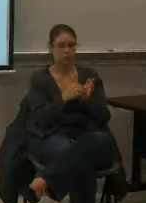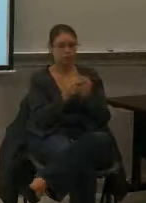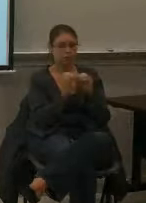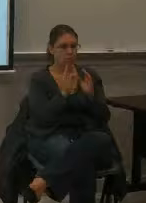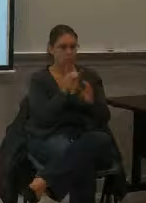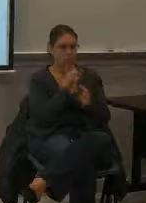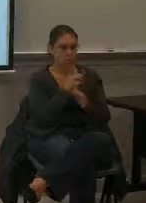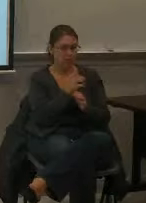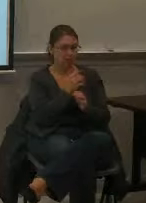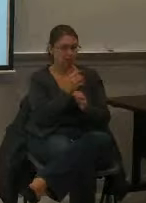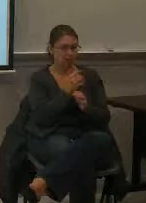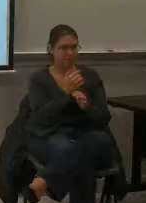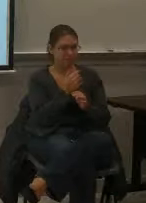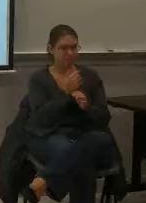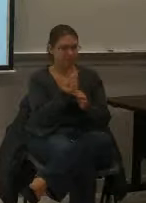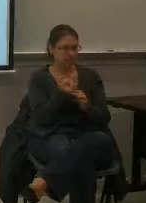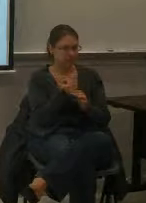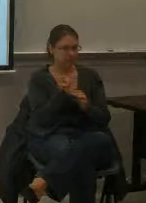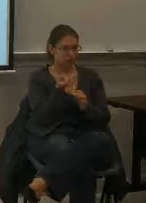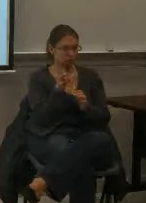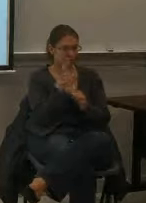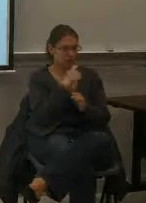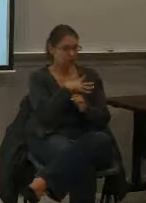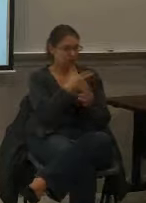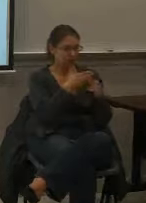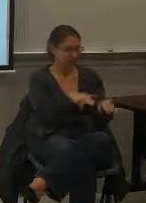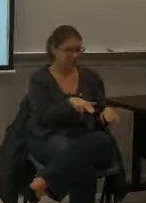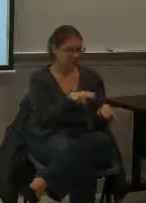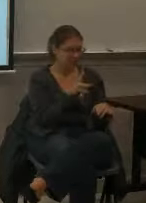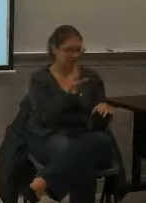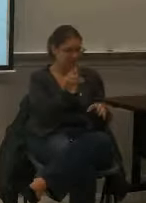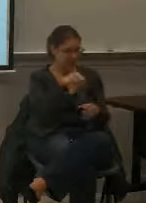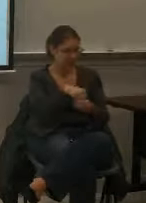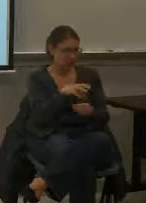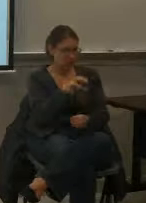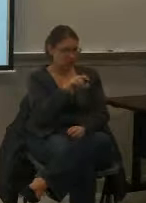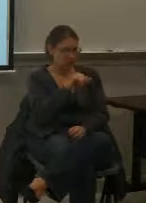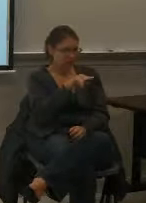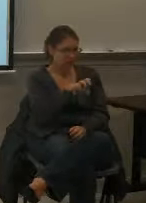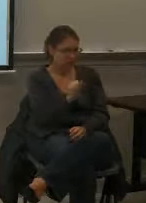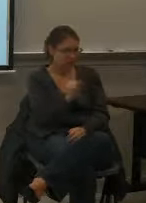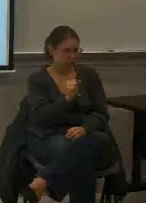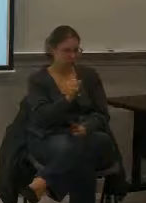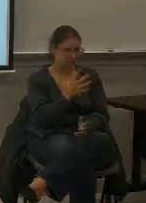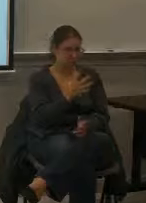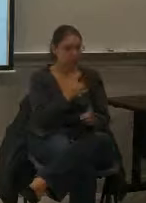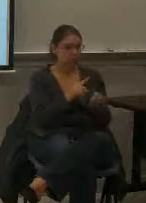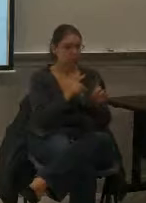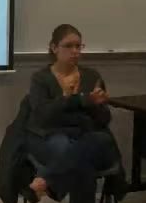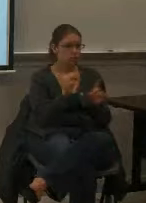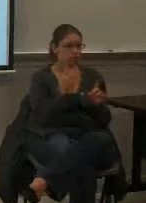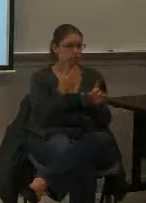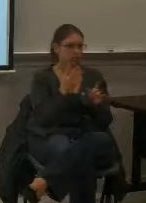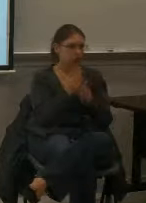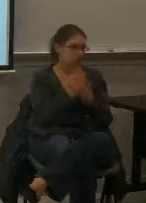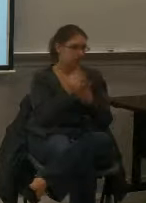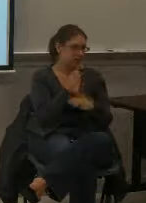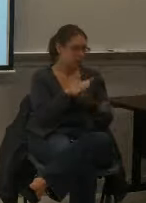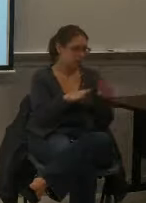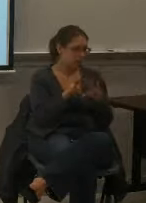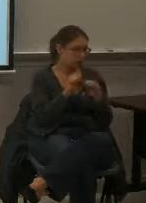Nobody's really got that bit where the females lay their eggs and they get into the colonies. But so that's just part of the